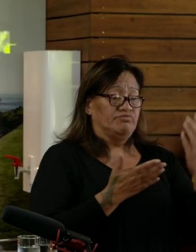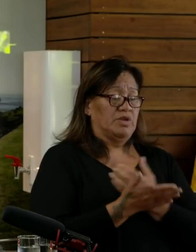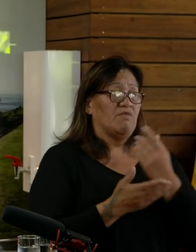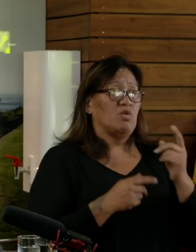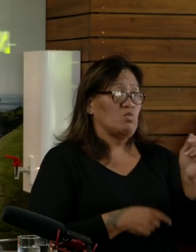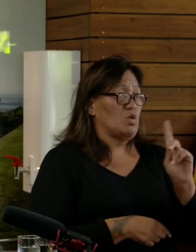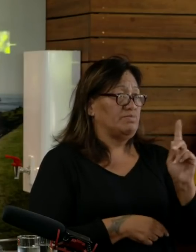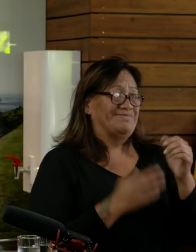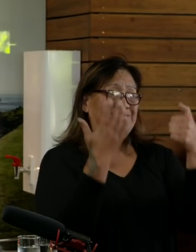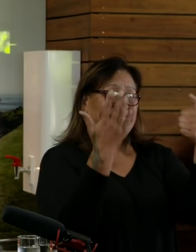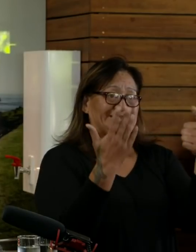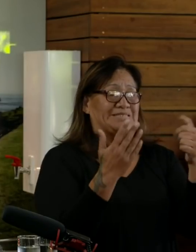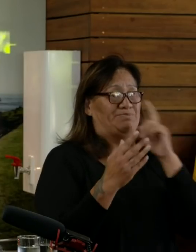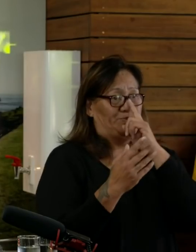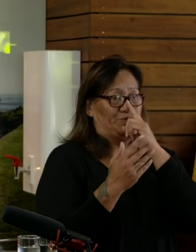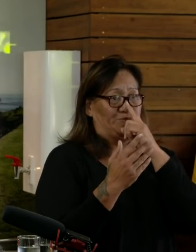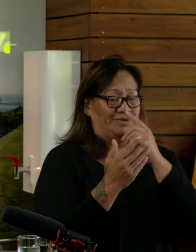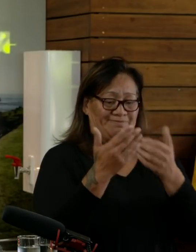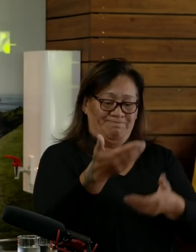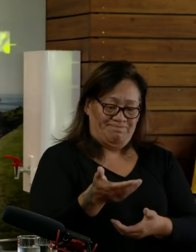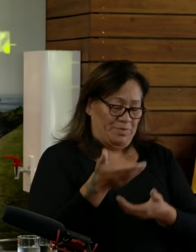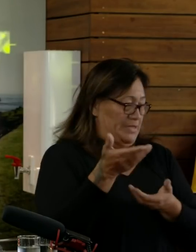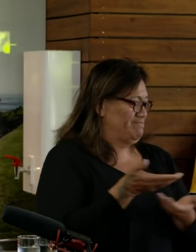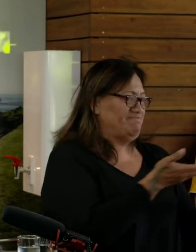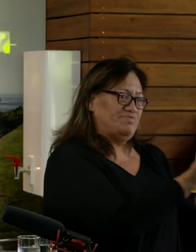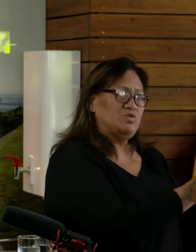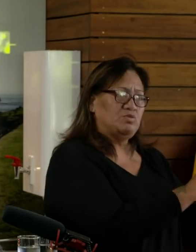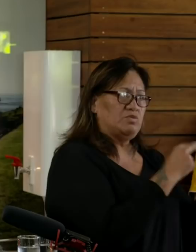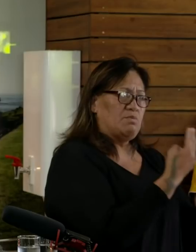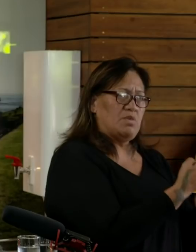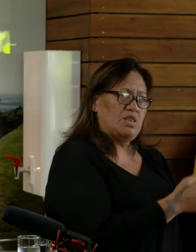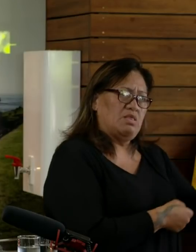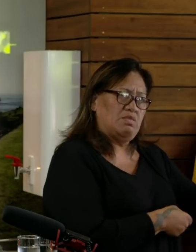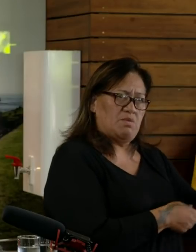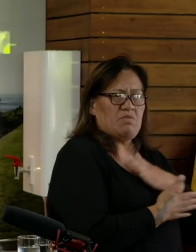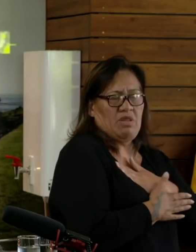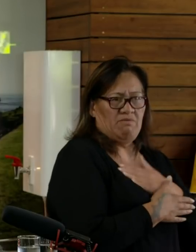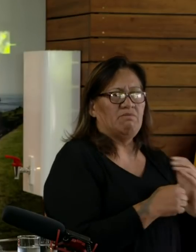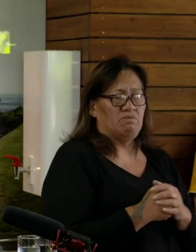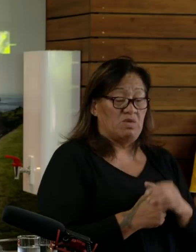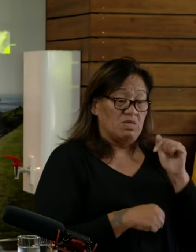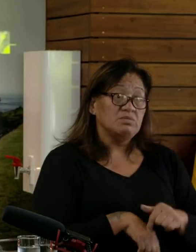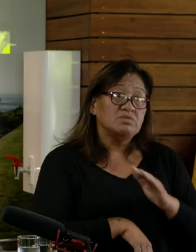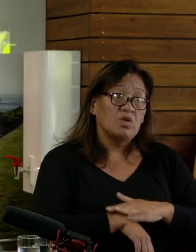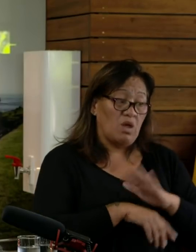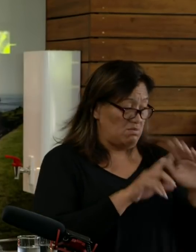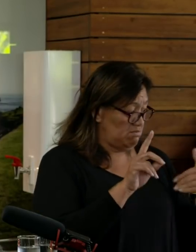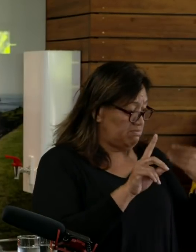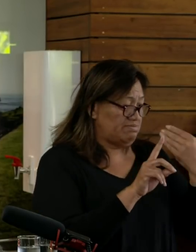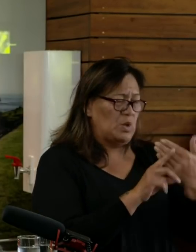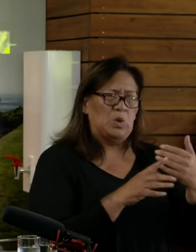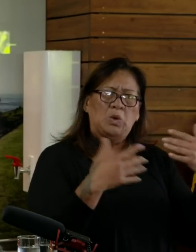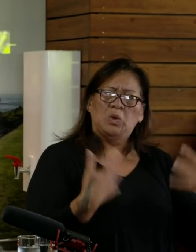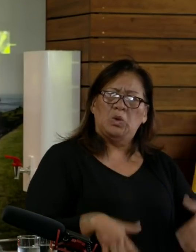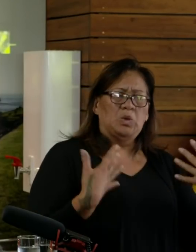return 6 loved ones to their whānau. This entire event has been a